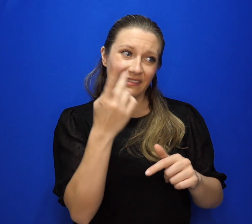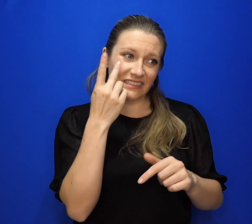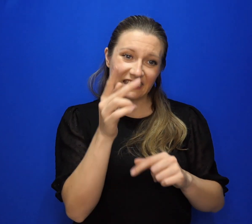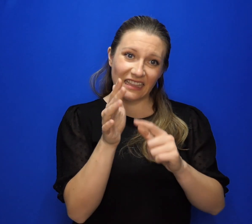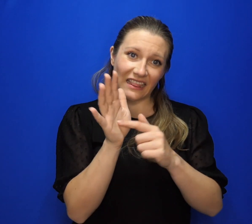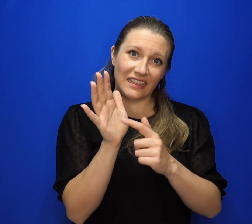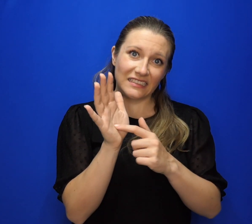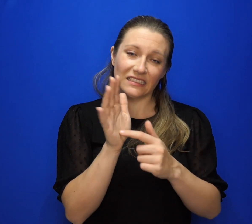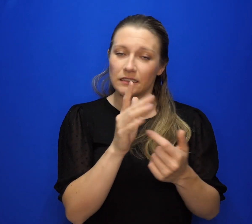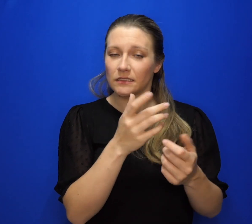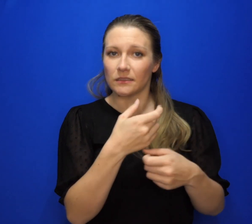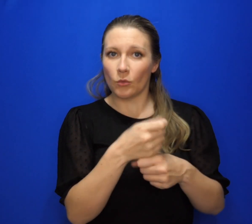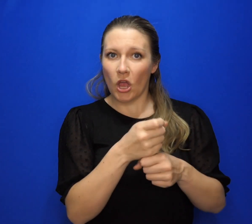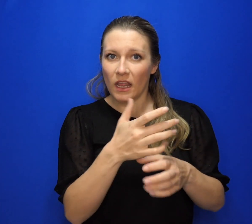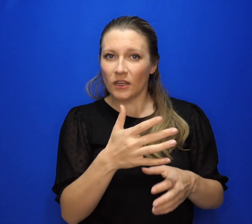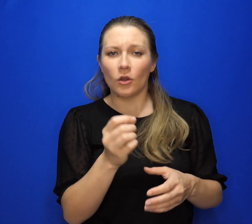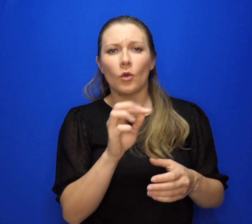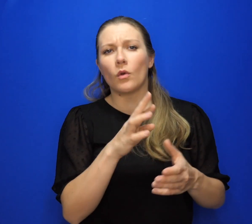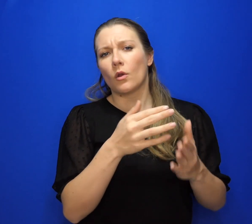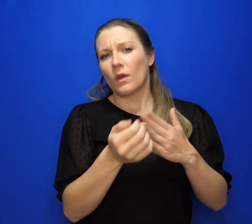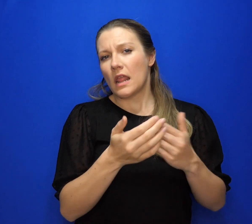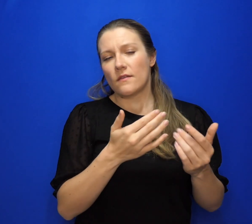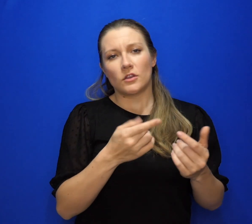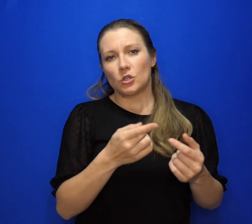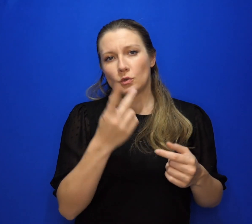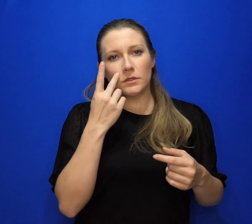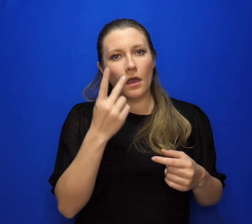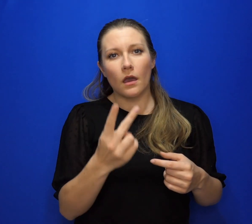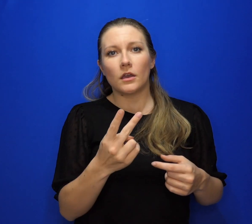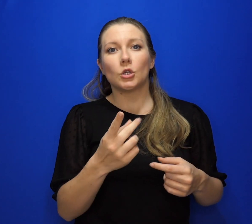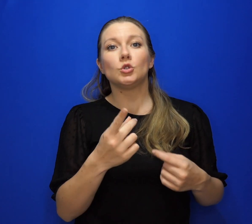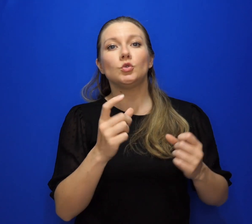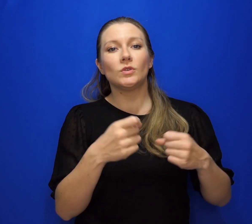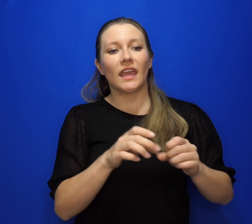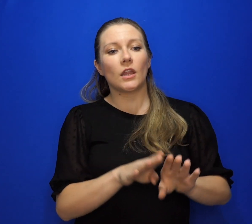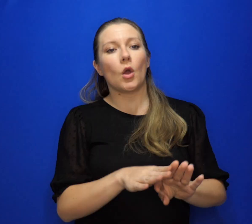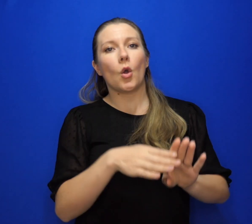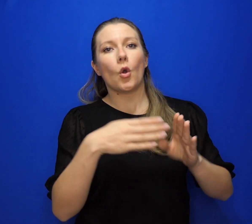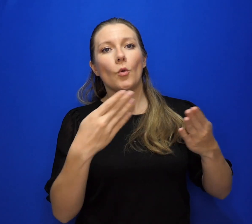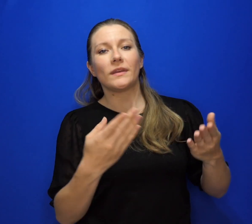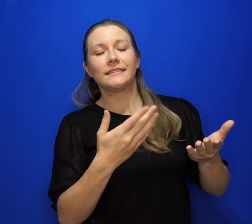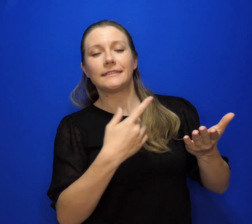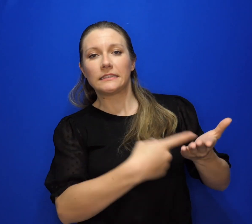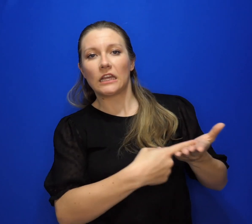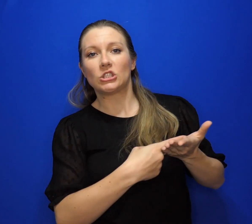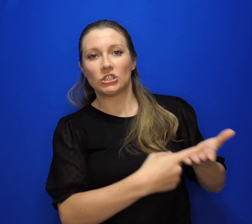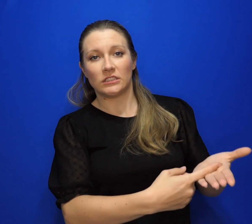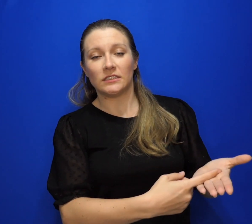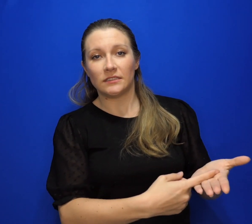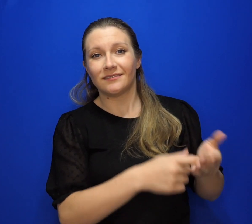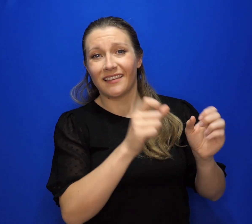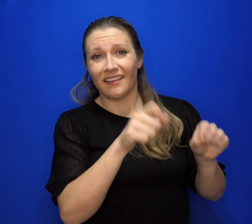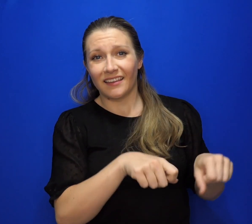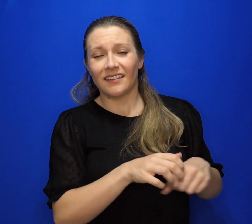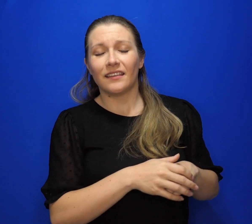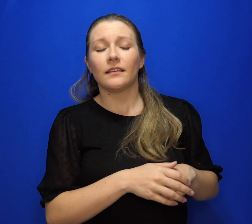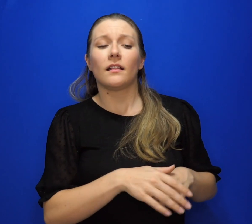whatever. You can open doors in terms of discussion too, because, the doctors aren't mind readers either.